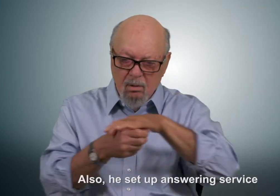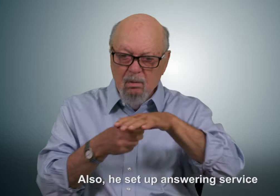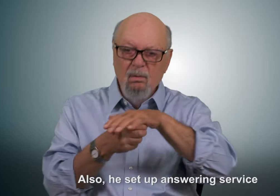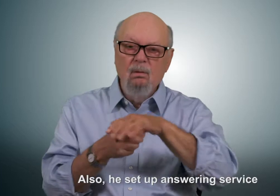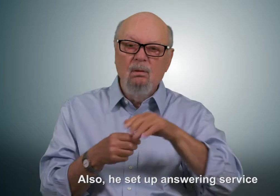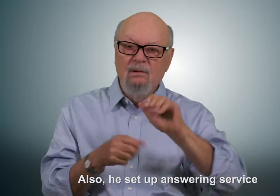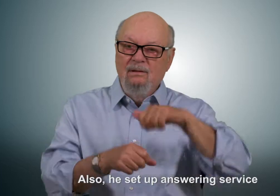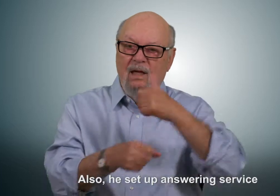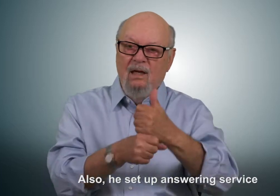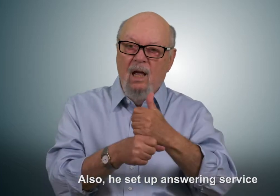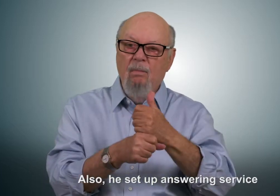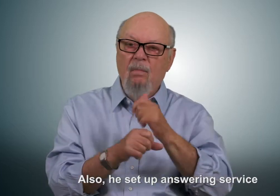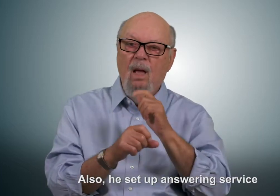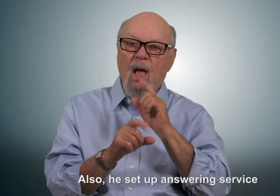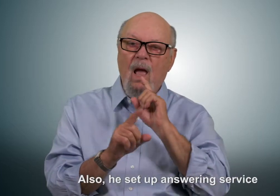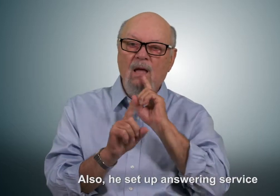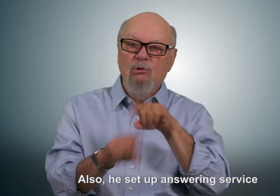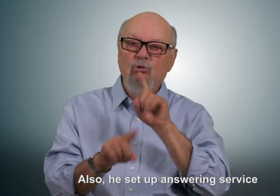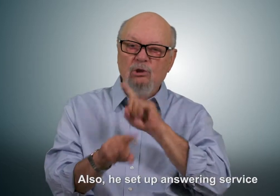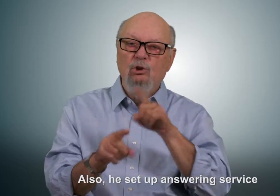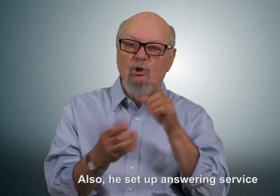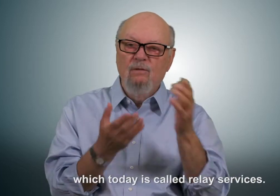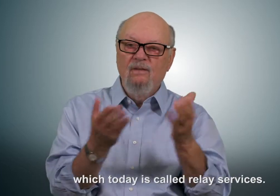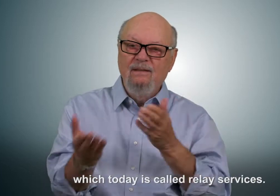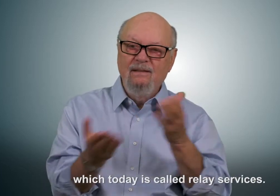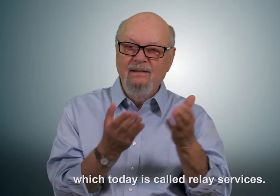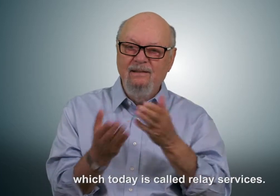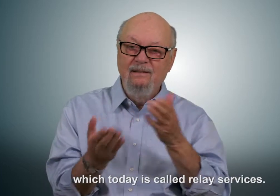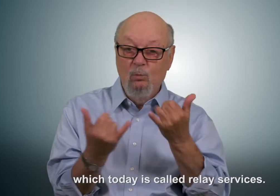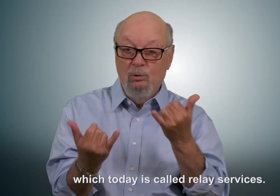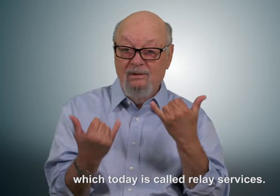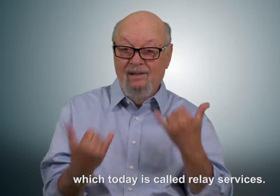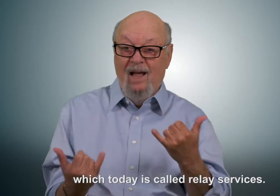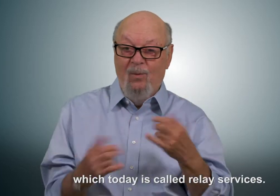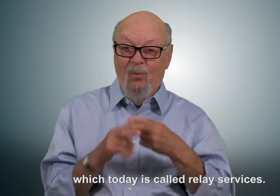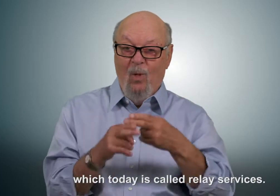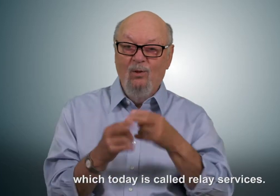Also, he set up an answering service, which today is called Relay Services.